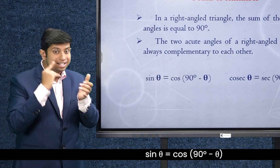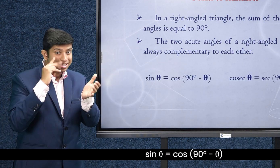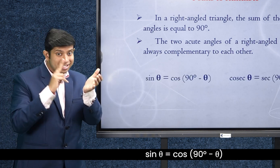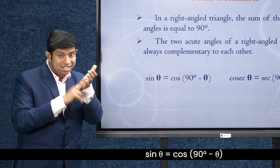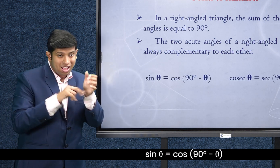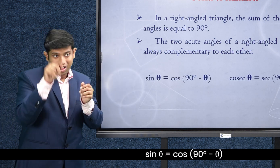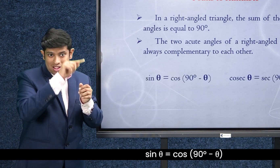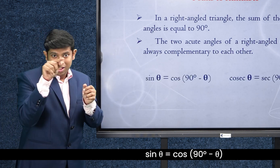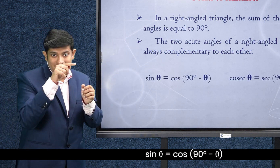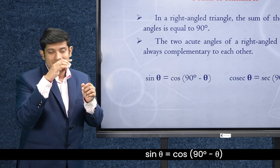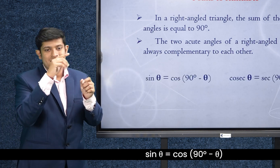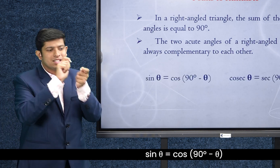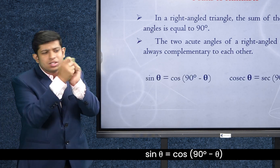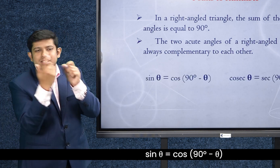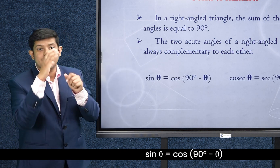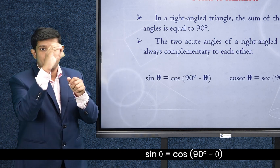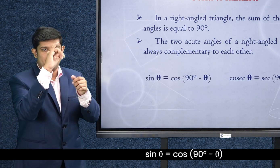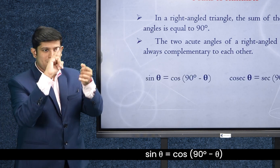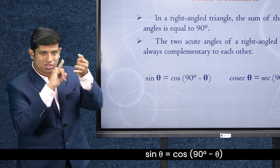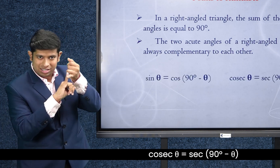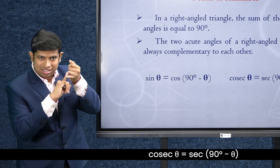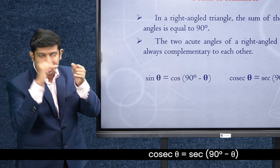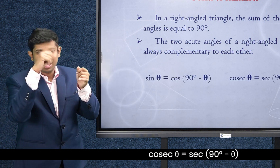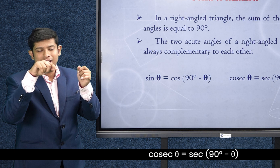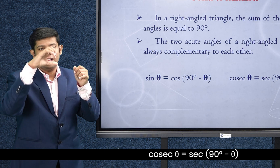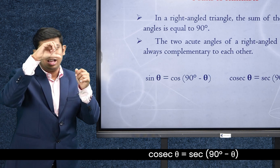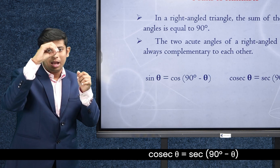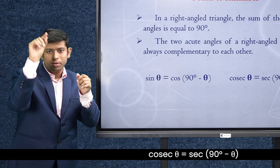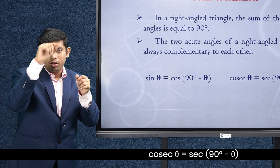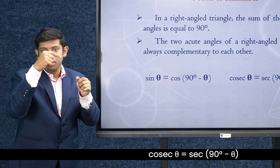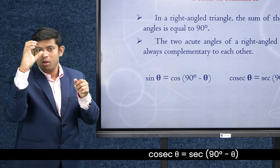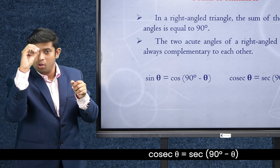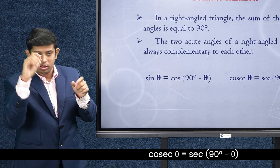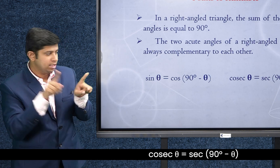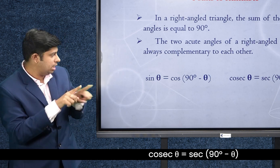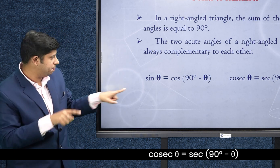Sin theta is equal to cos 90 minus theta, cosecant theta is equal to secant 90 minus theta.